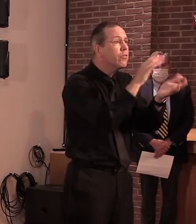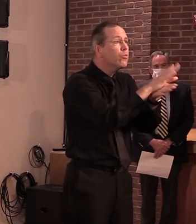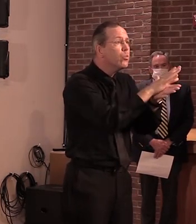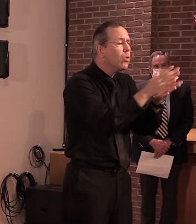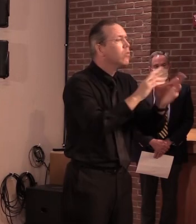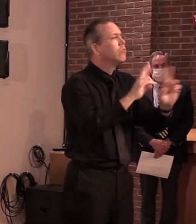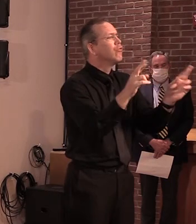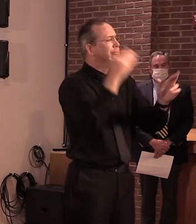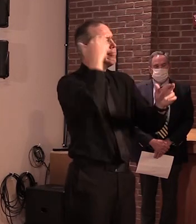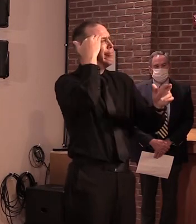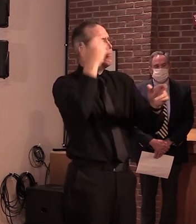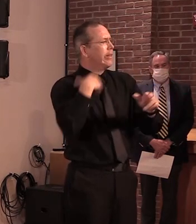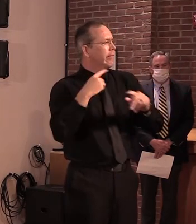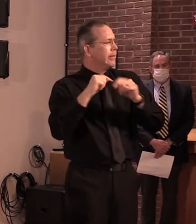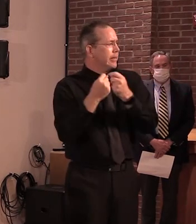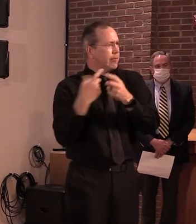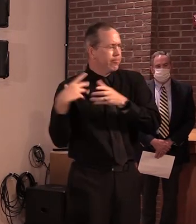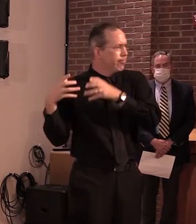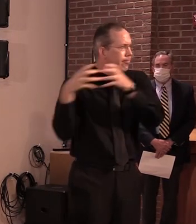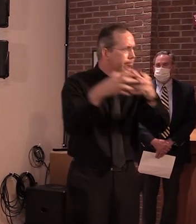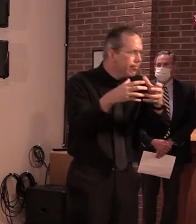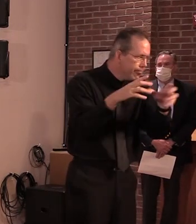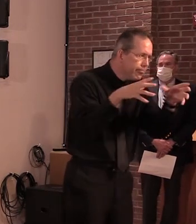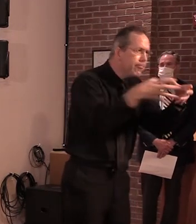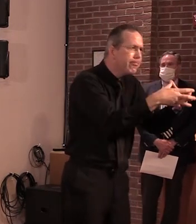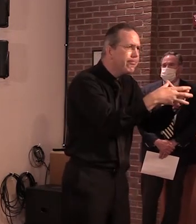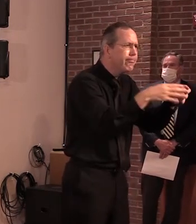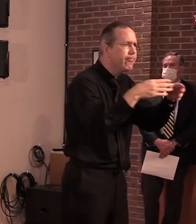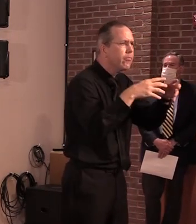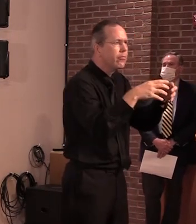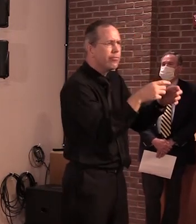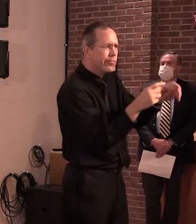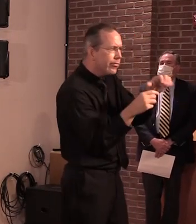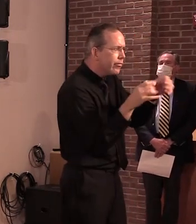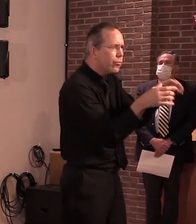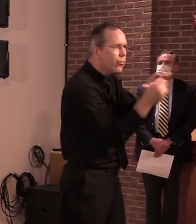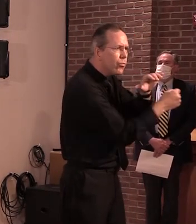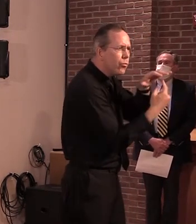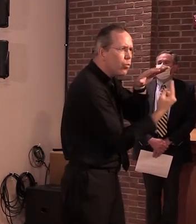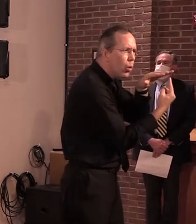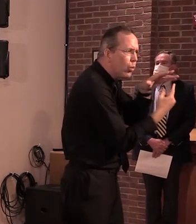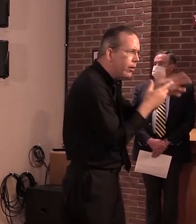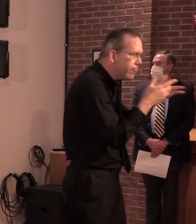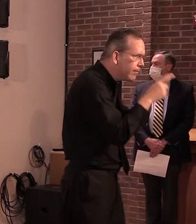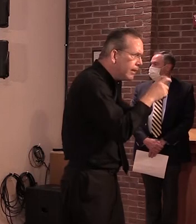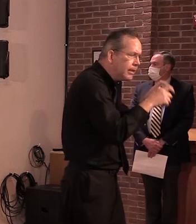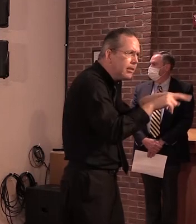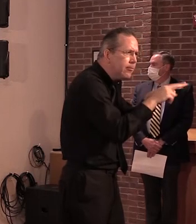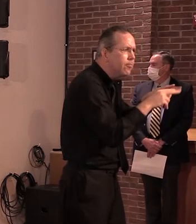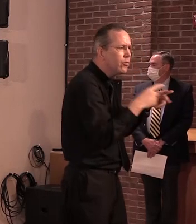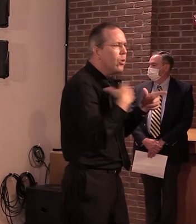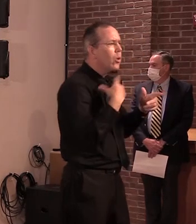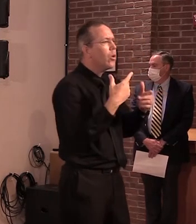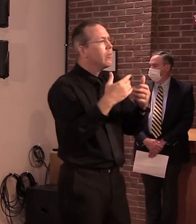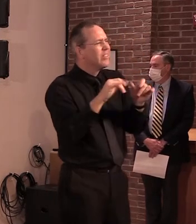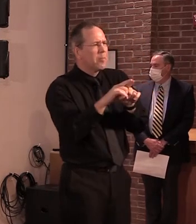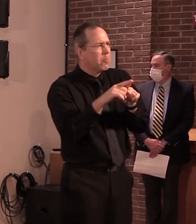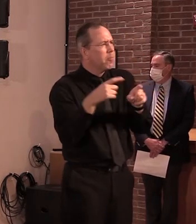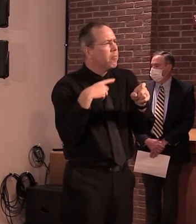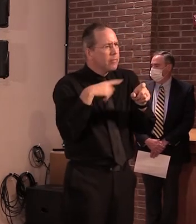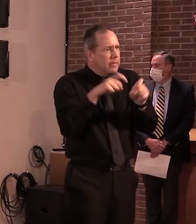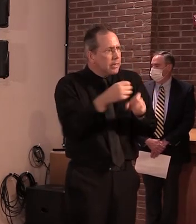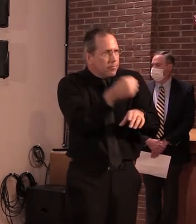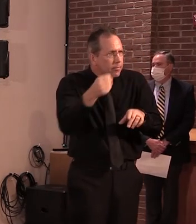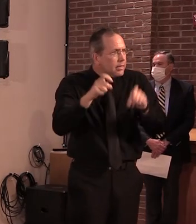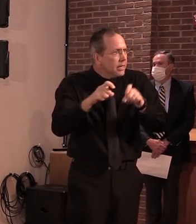we've worked so hard to build up a testing and tracing system that can surround and contain clusters and outbreaks before they become